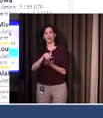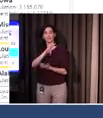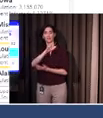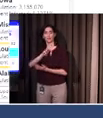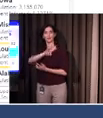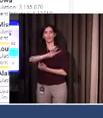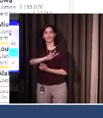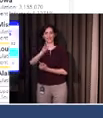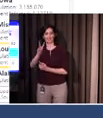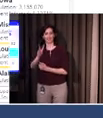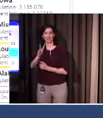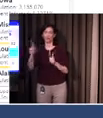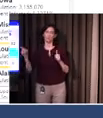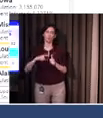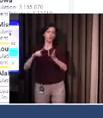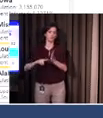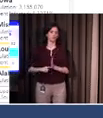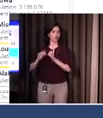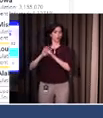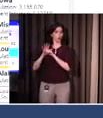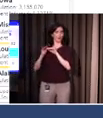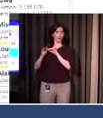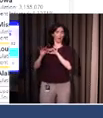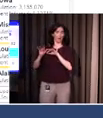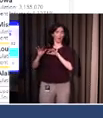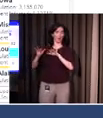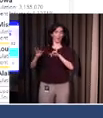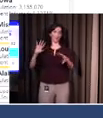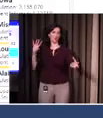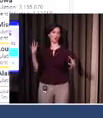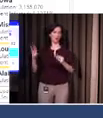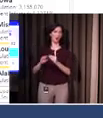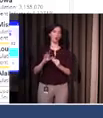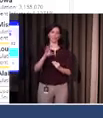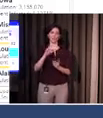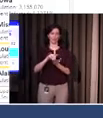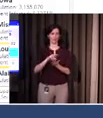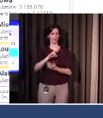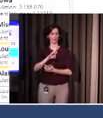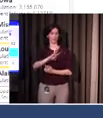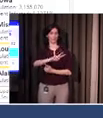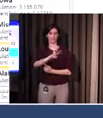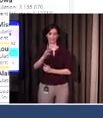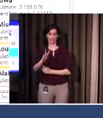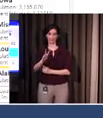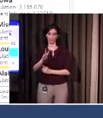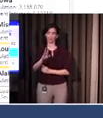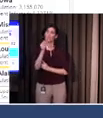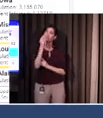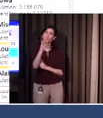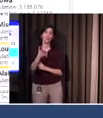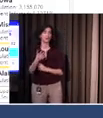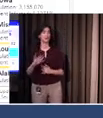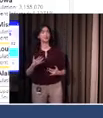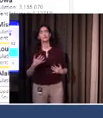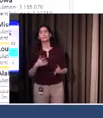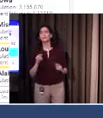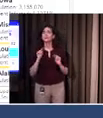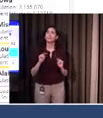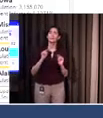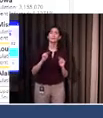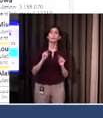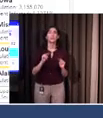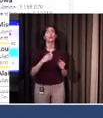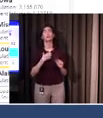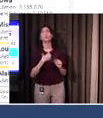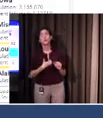5,766 since the start of the pandemic. I keep telling you, I'm waiting for that day, anxiously awaiting the day when I can come up